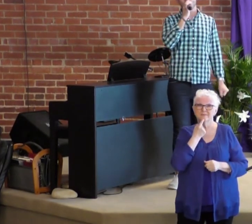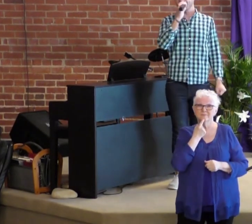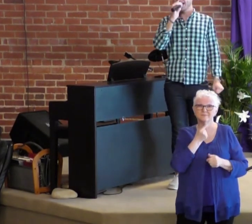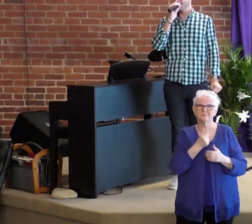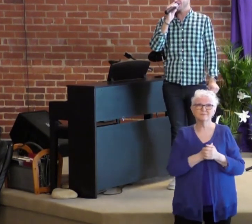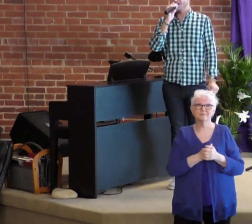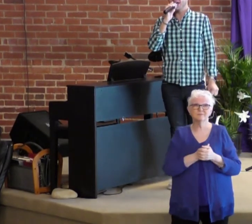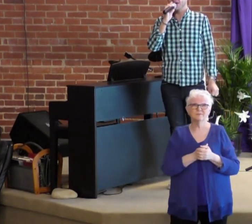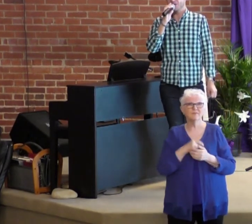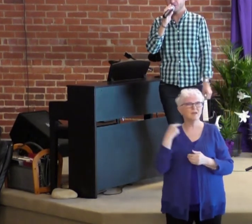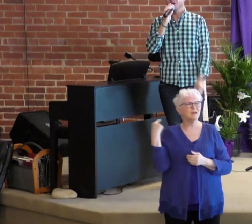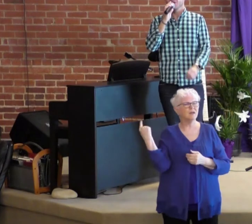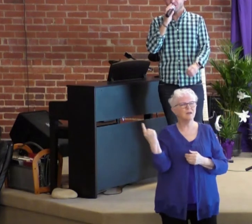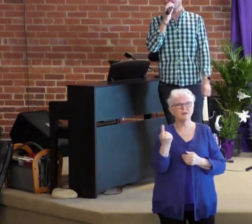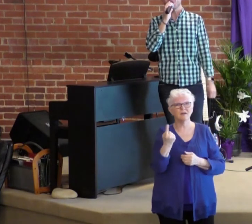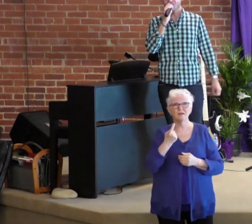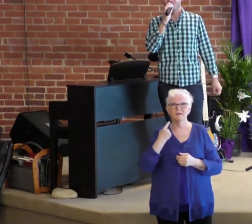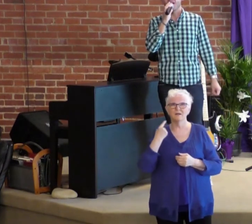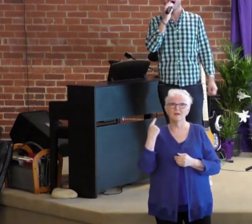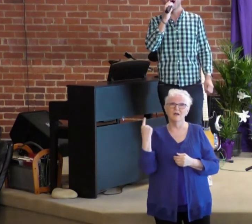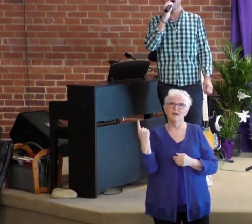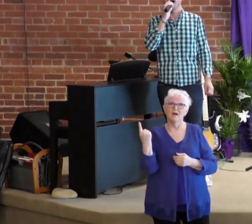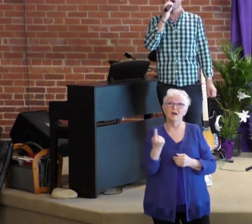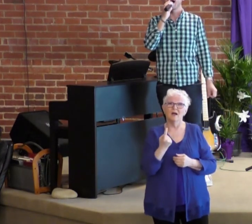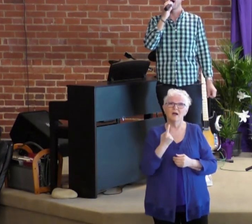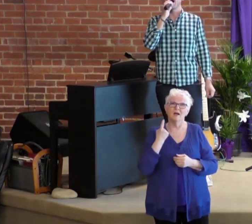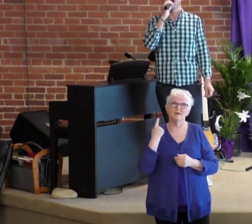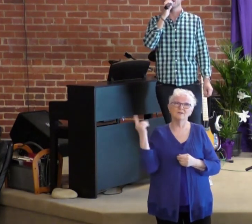I'll always help you